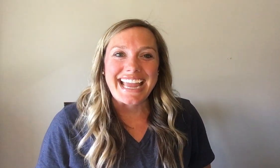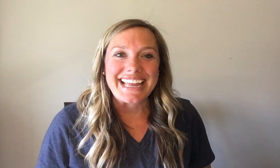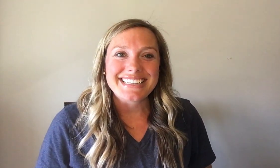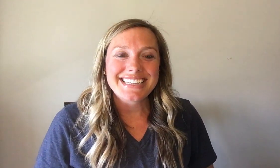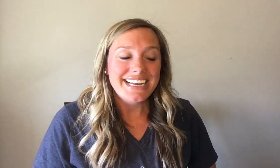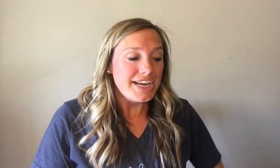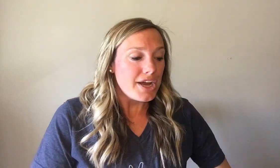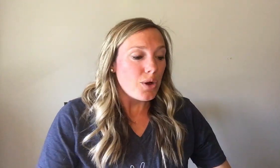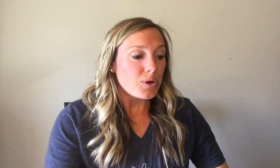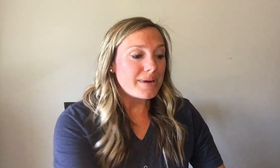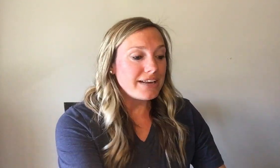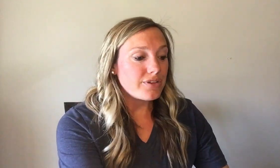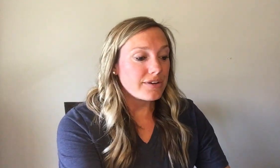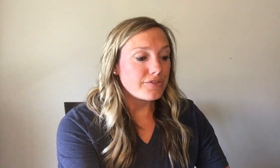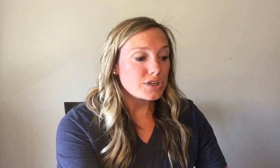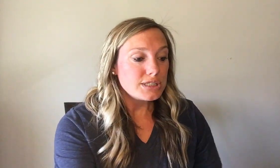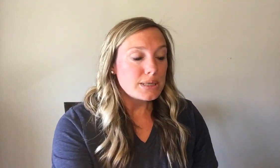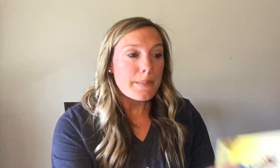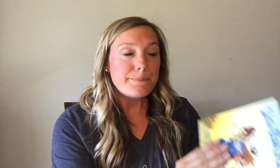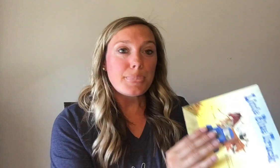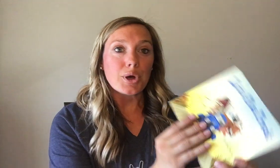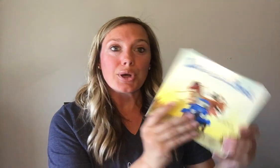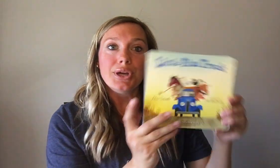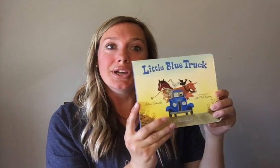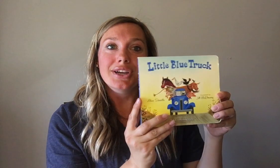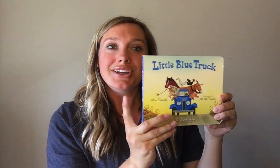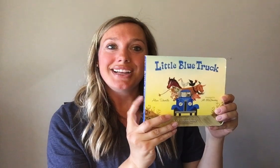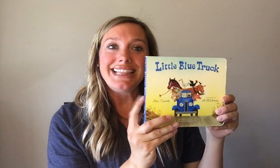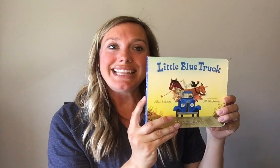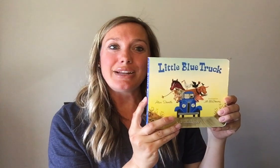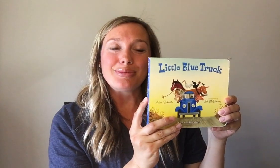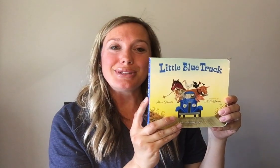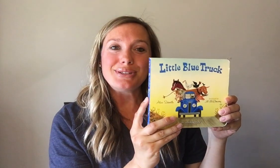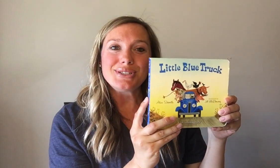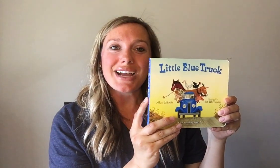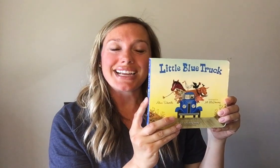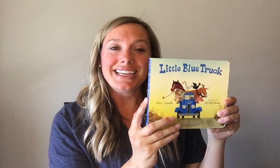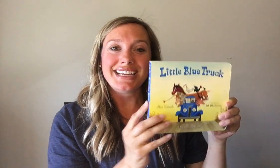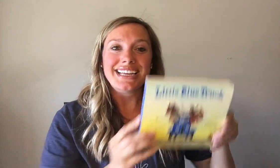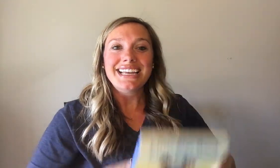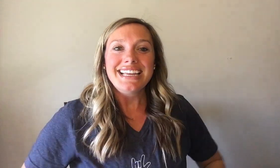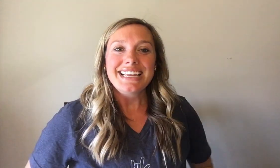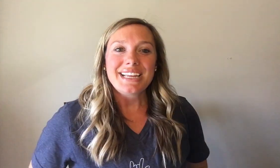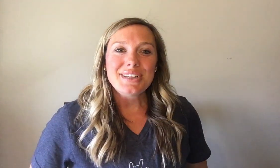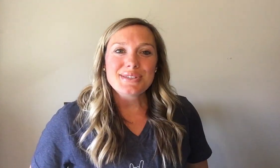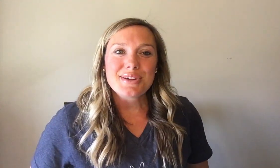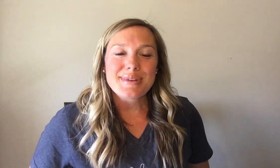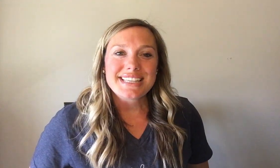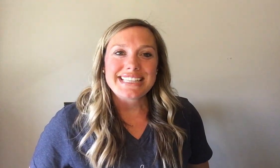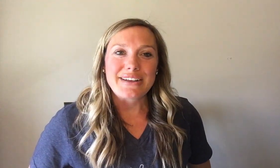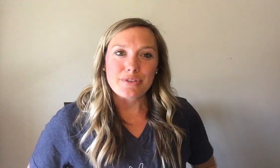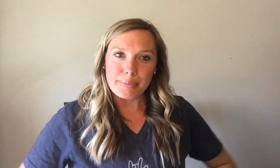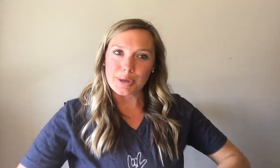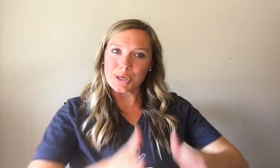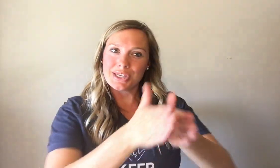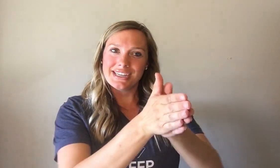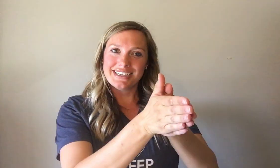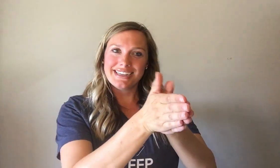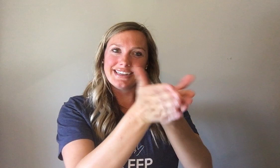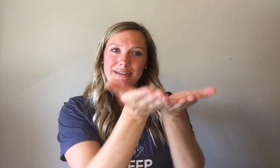end. We're ready for our first book. Little blue truck. Can you show me the sign for book?